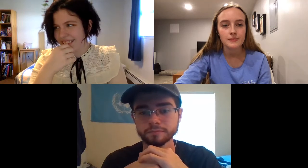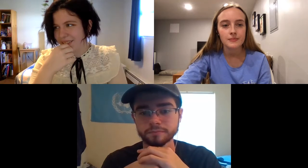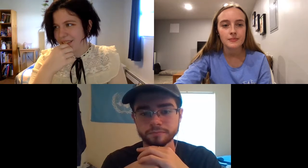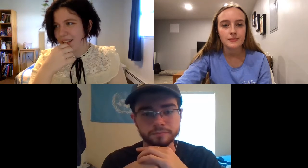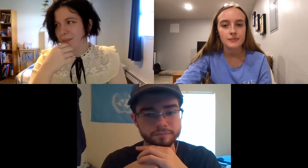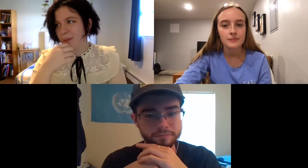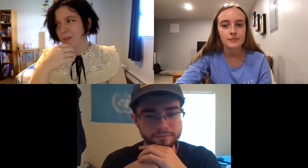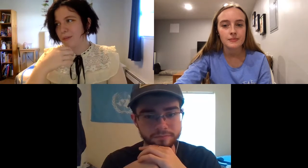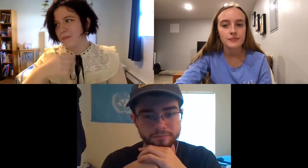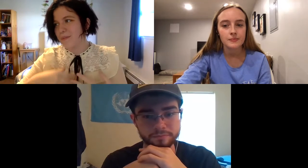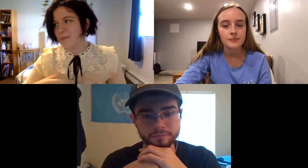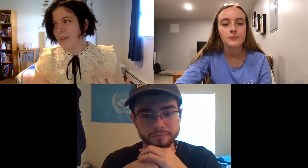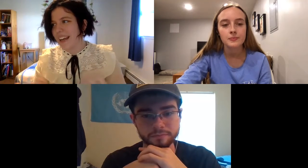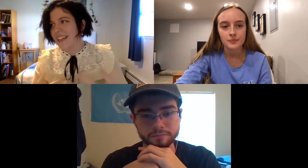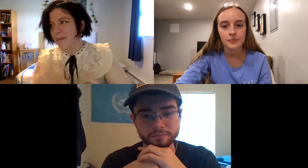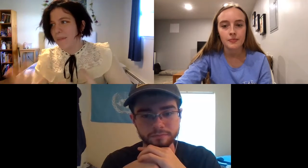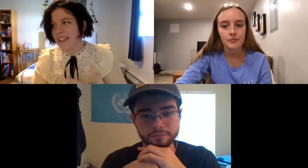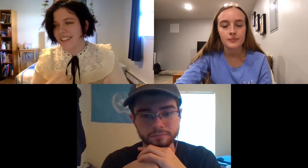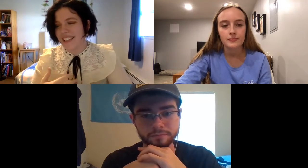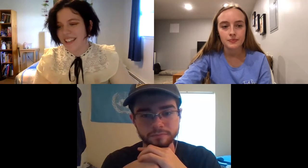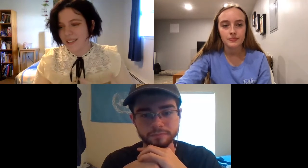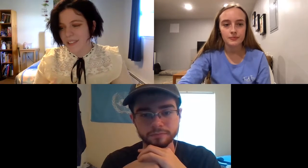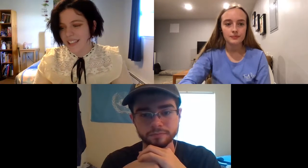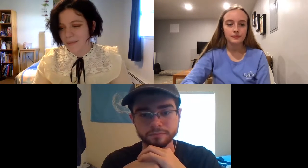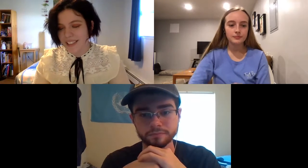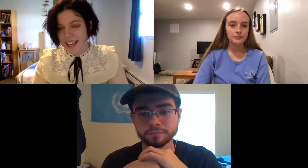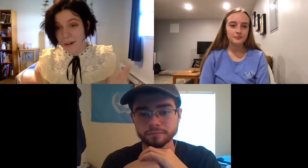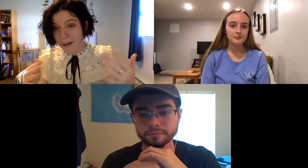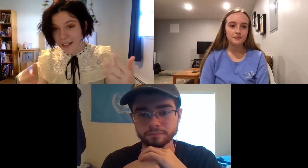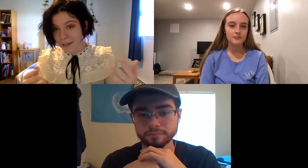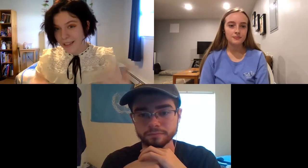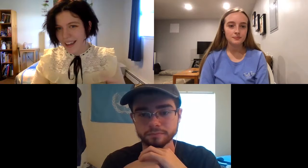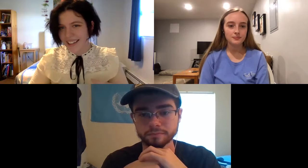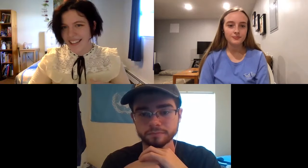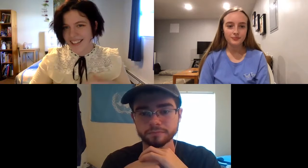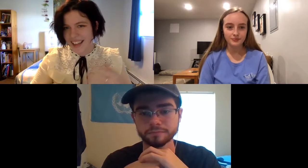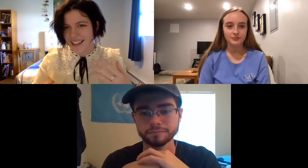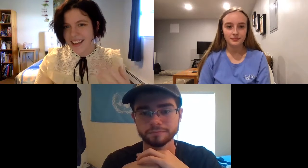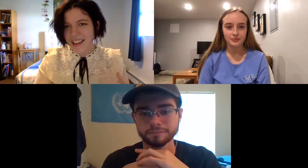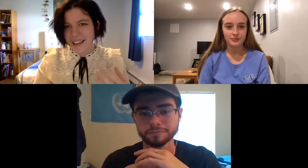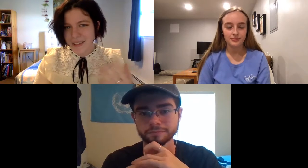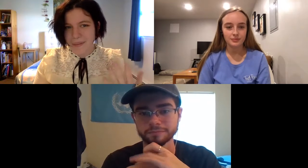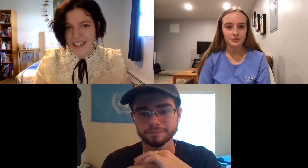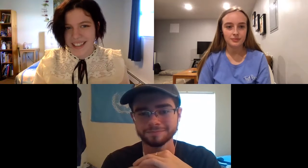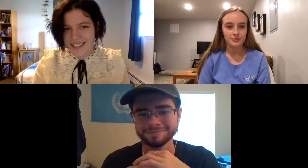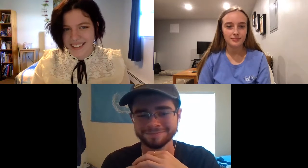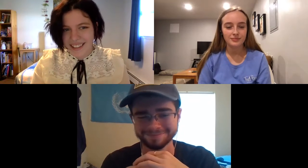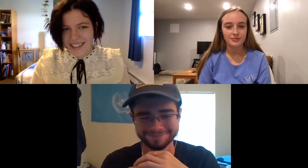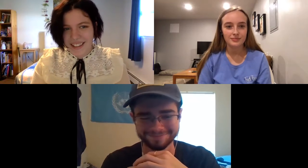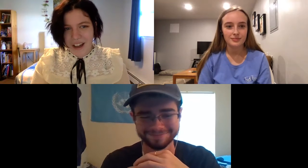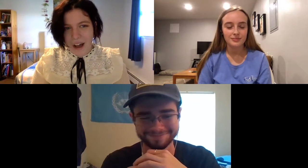Sometimes hearing people might come up and see that someone's deaf and say, oh, I know a sign and they say something.